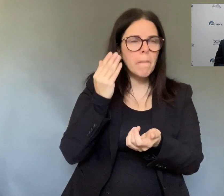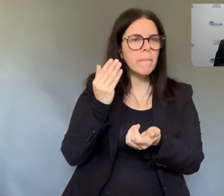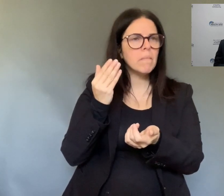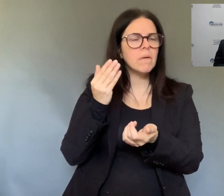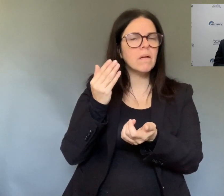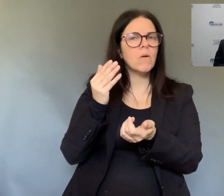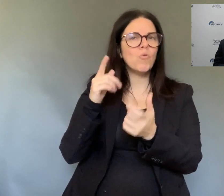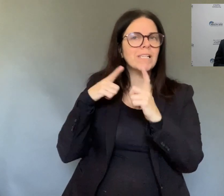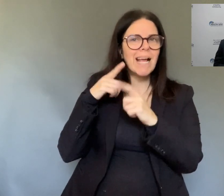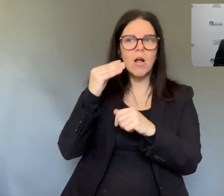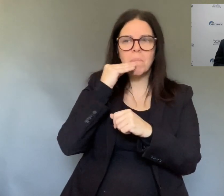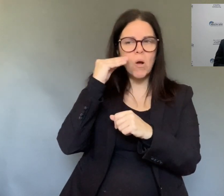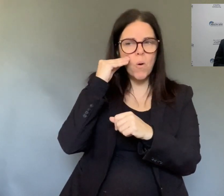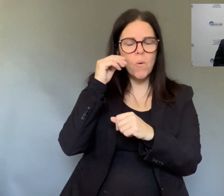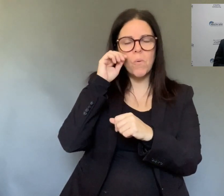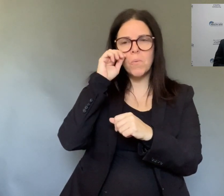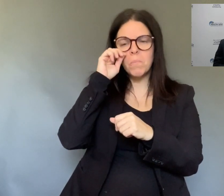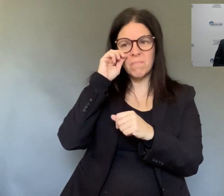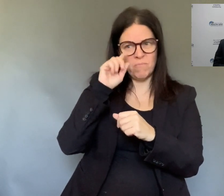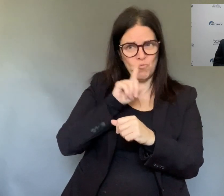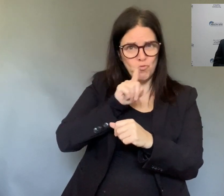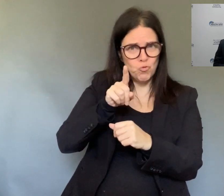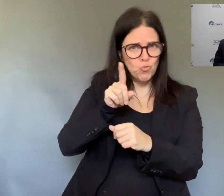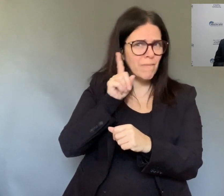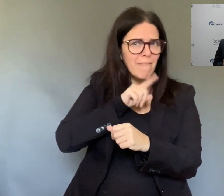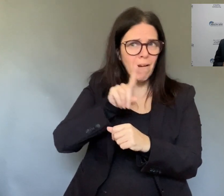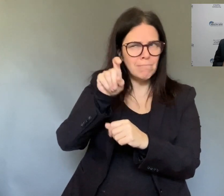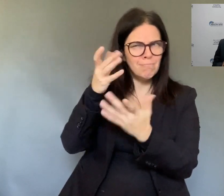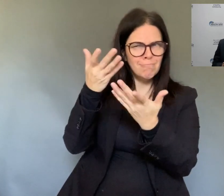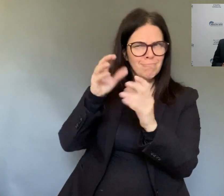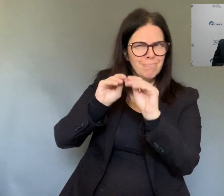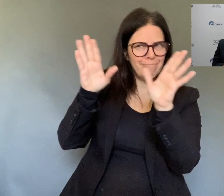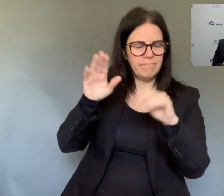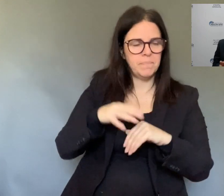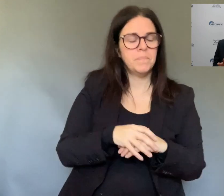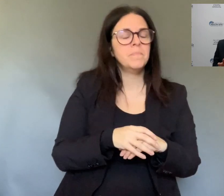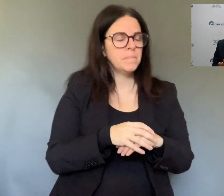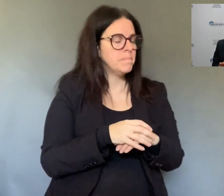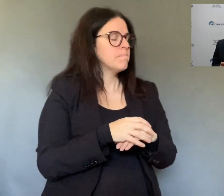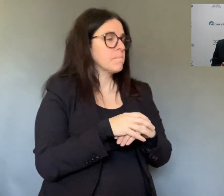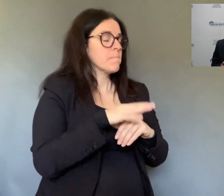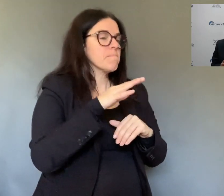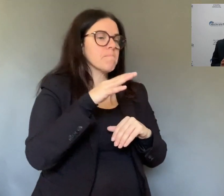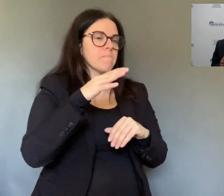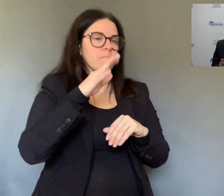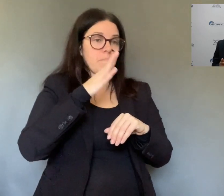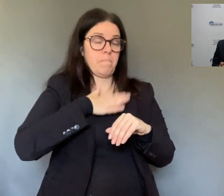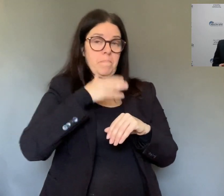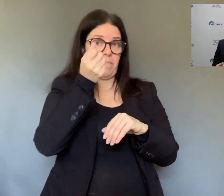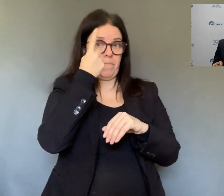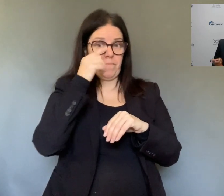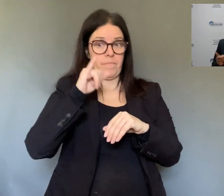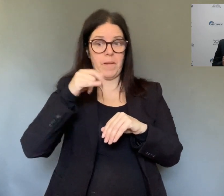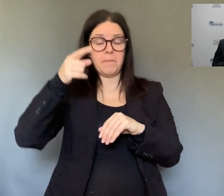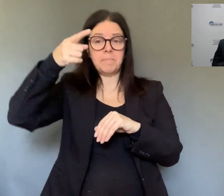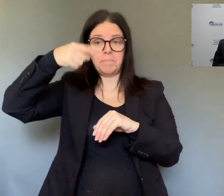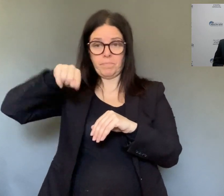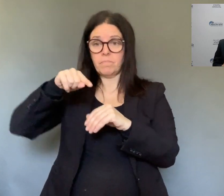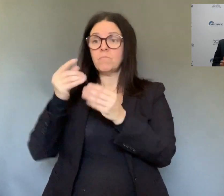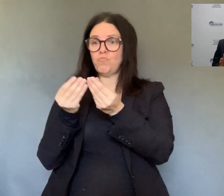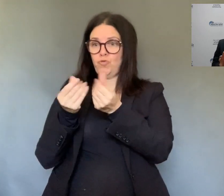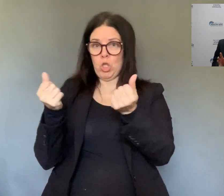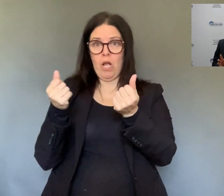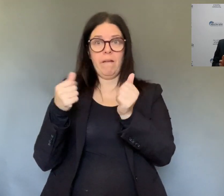challenge is the homes where they're coming from are the homes are currently in outbreak. And in order